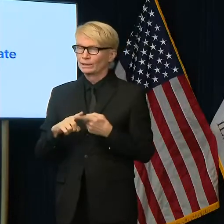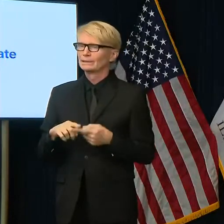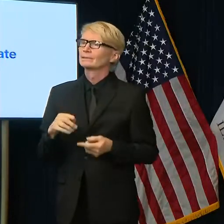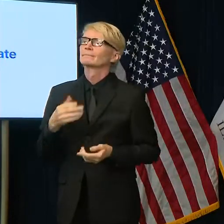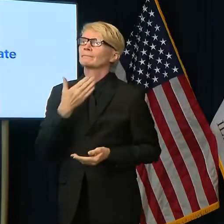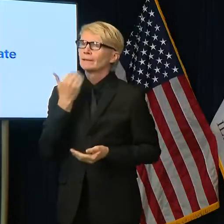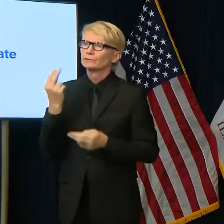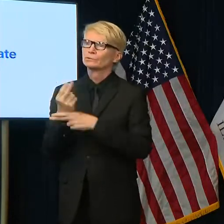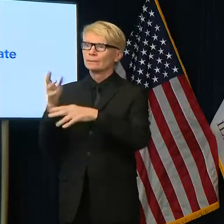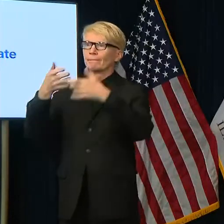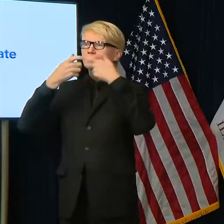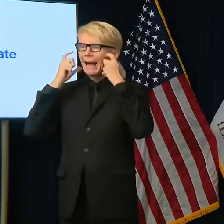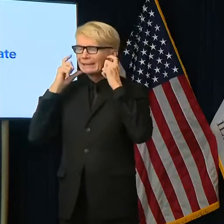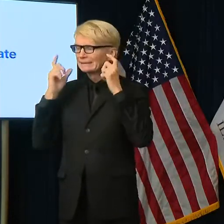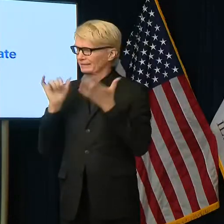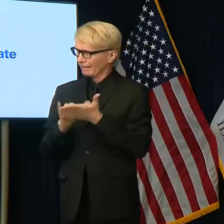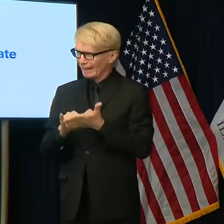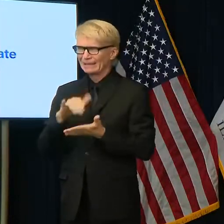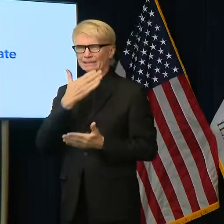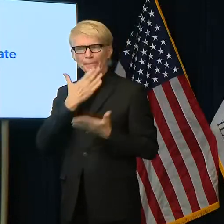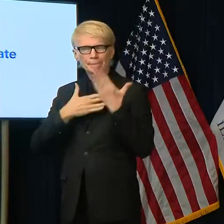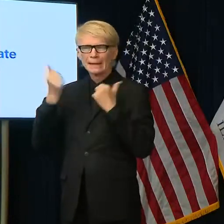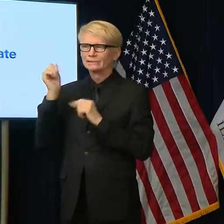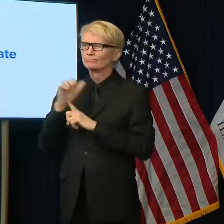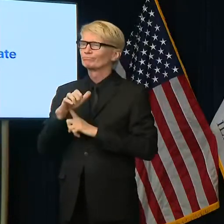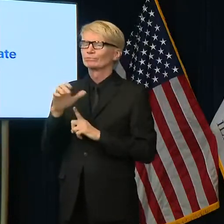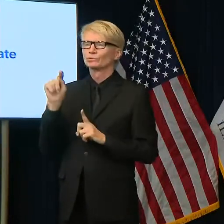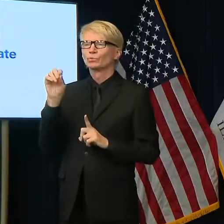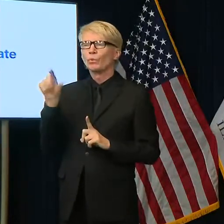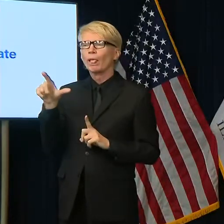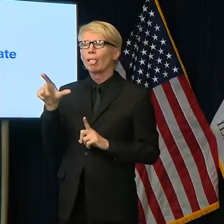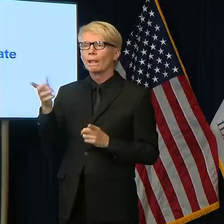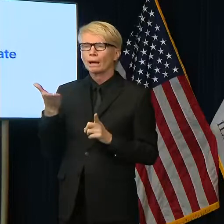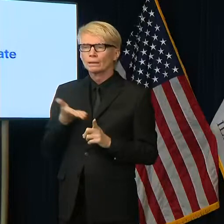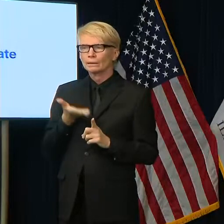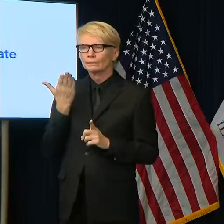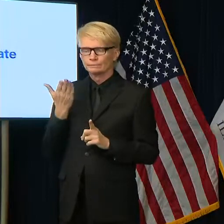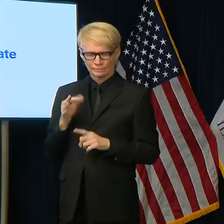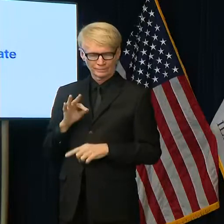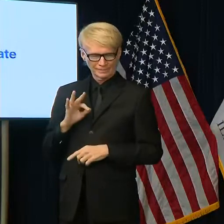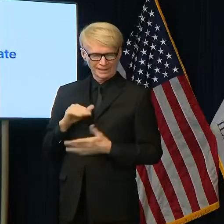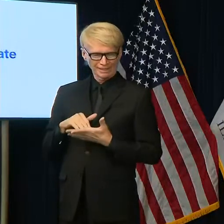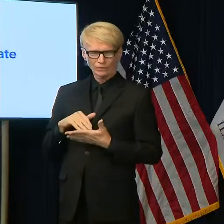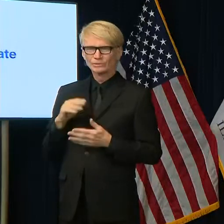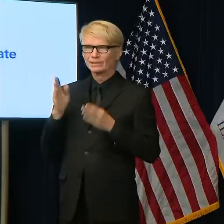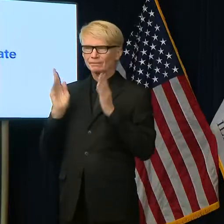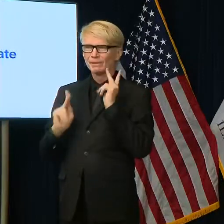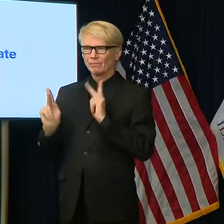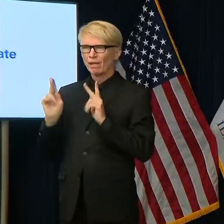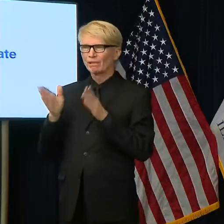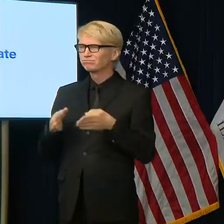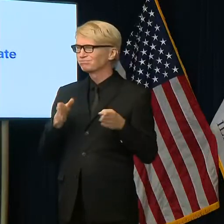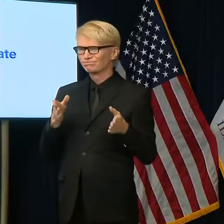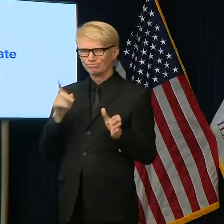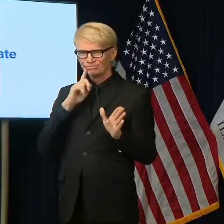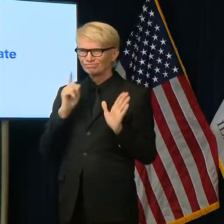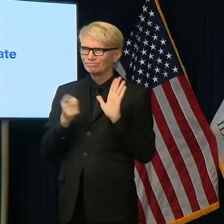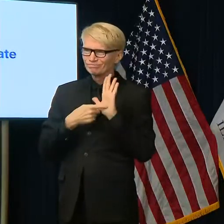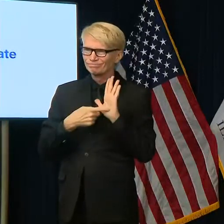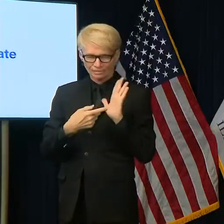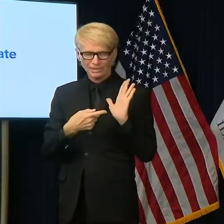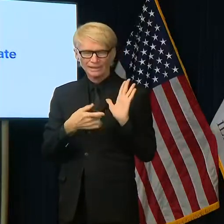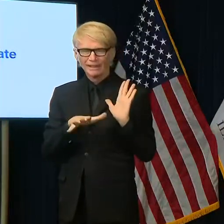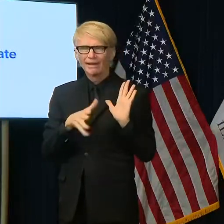tool that we have, and the more we use it, the more benefit we have. We did have 9,000 individuals that were diagnosed today, so that